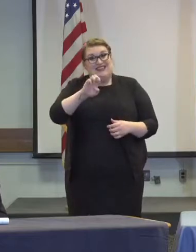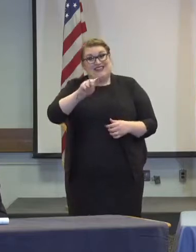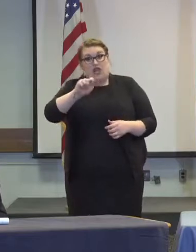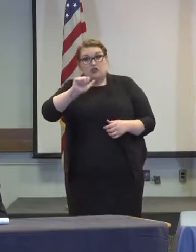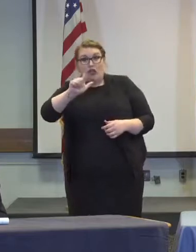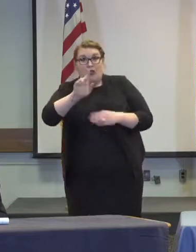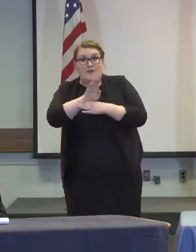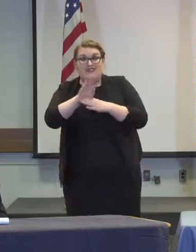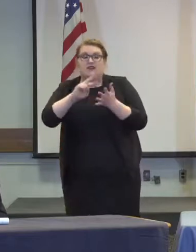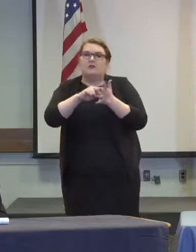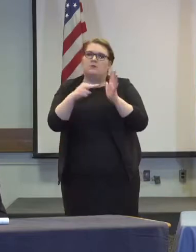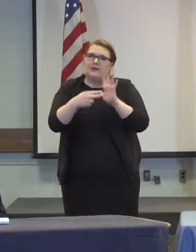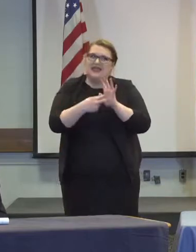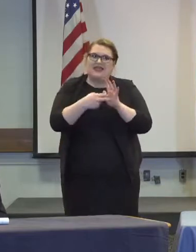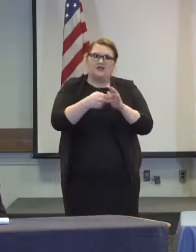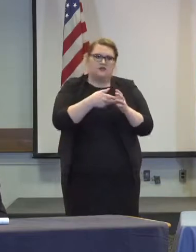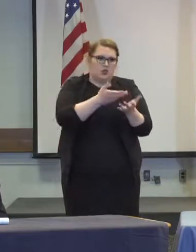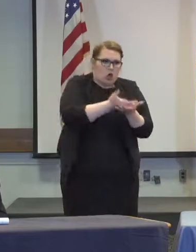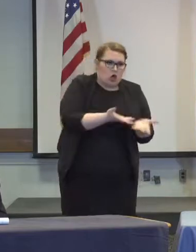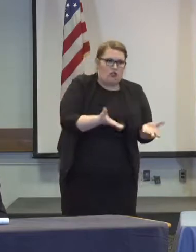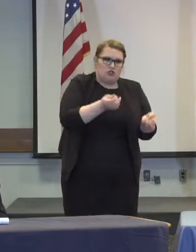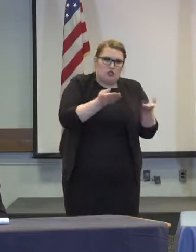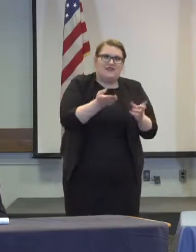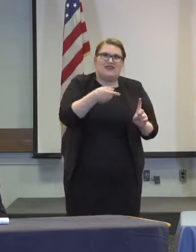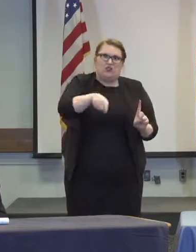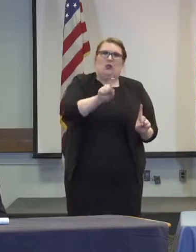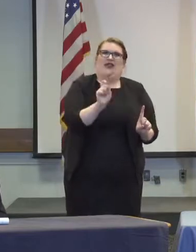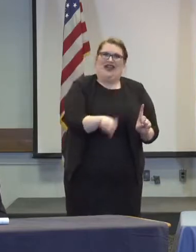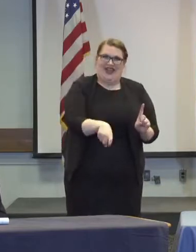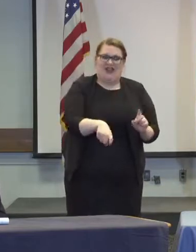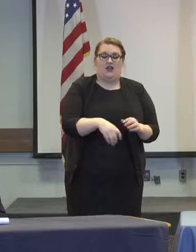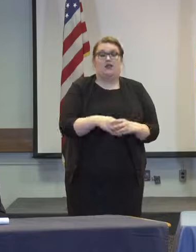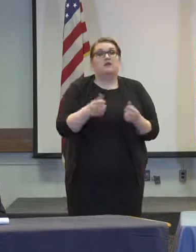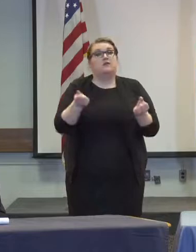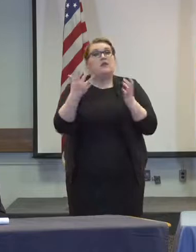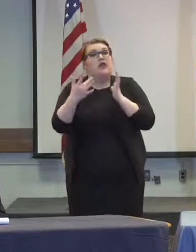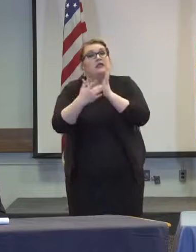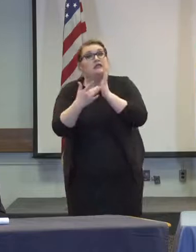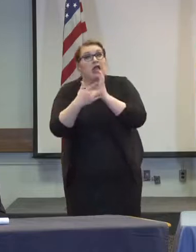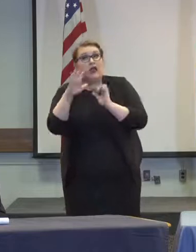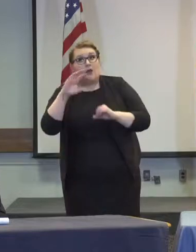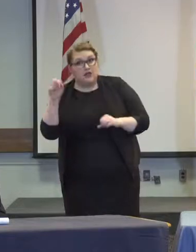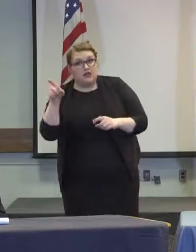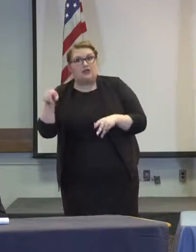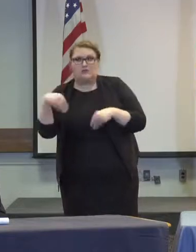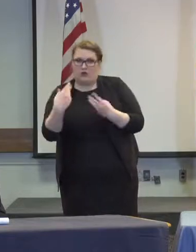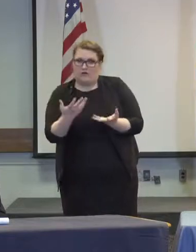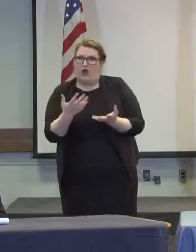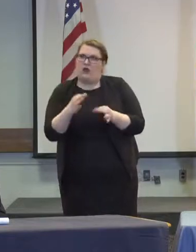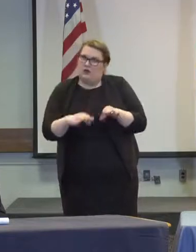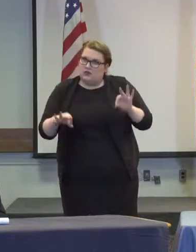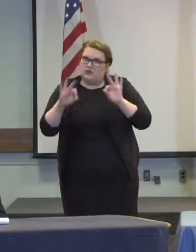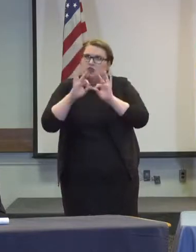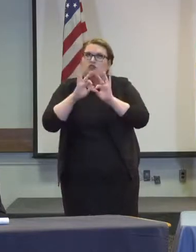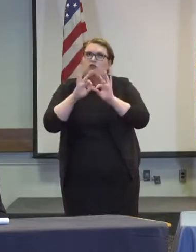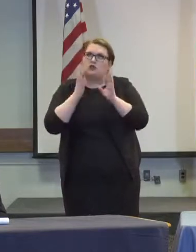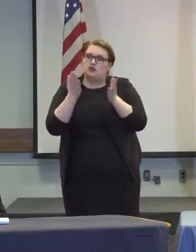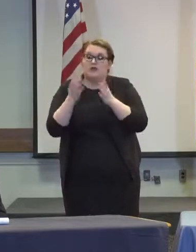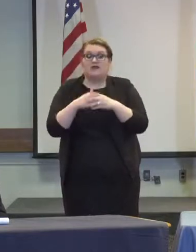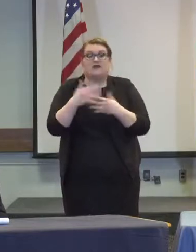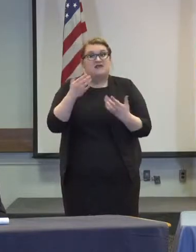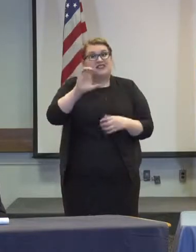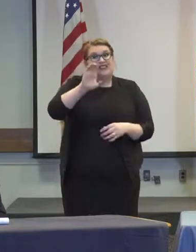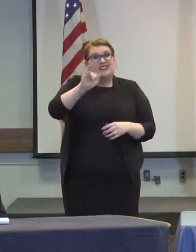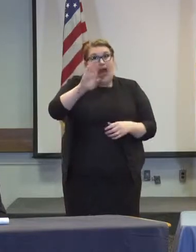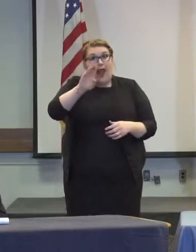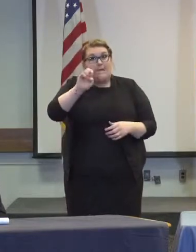services that you really need. There are a bunch of tech companies that provide essential services, whether it's cybersecurity or